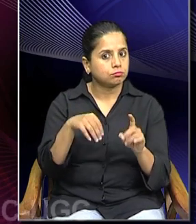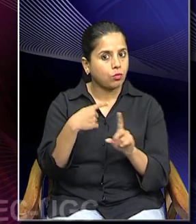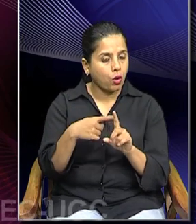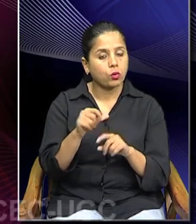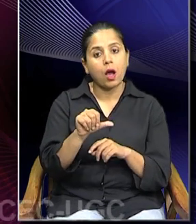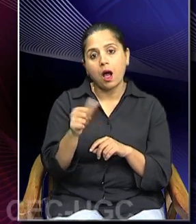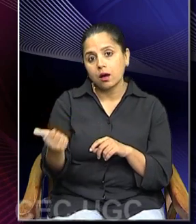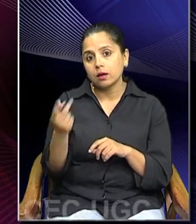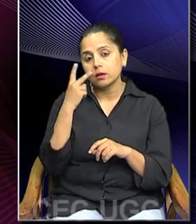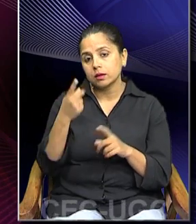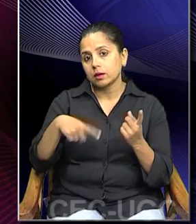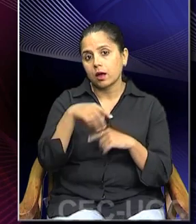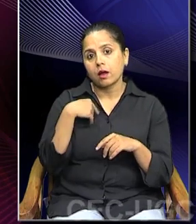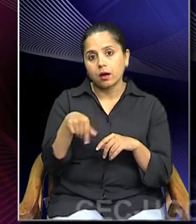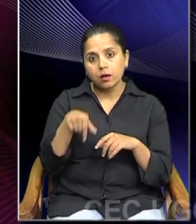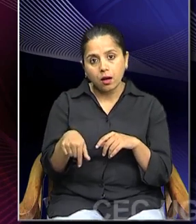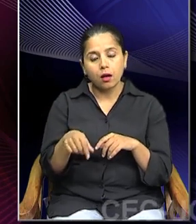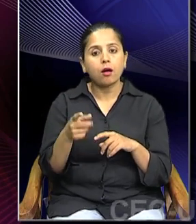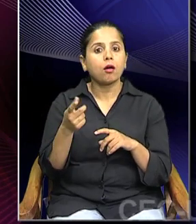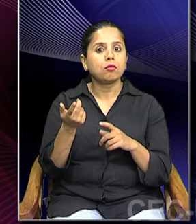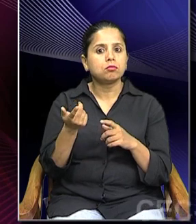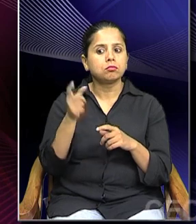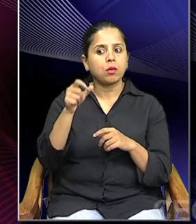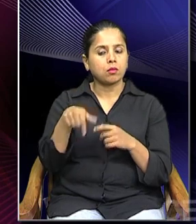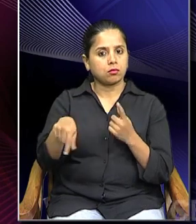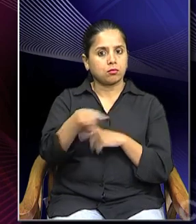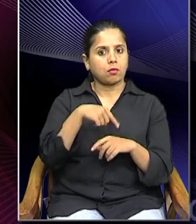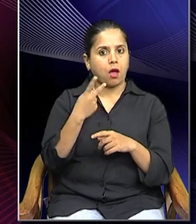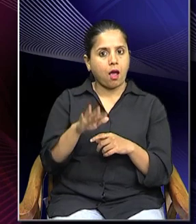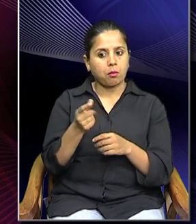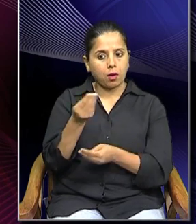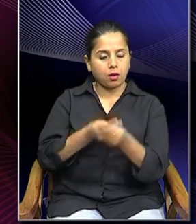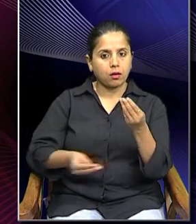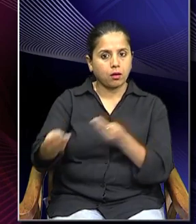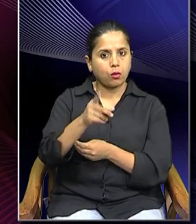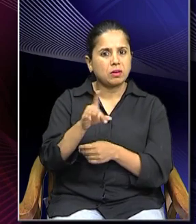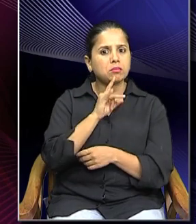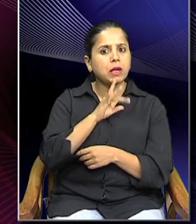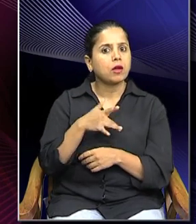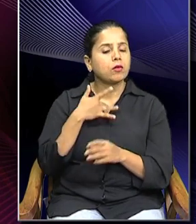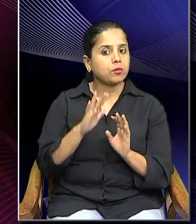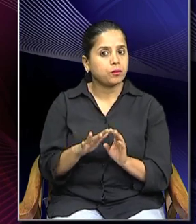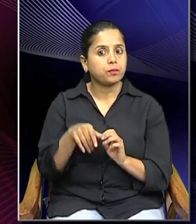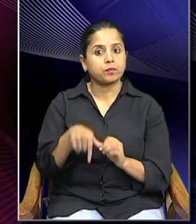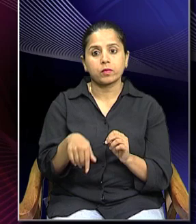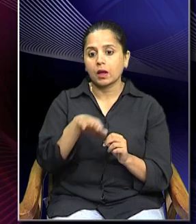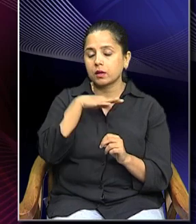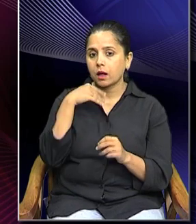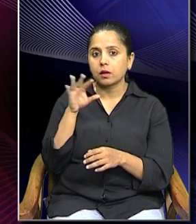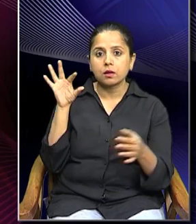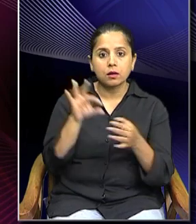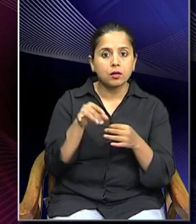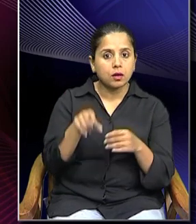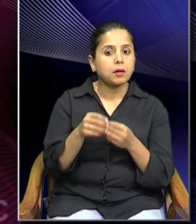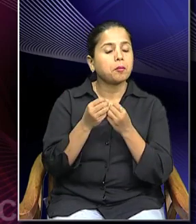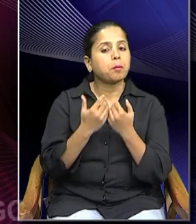side, we are monetizing death, which is associated with pain, death which is associated with lot